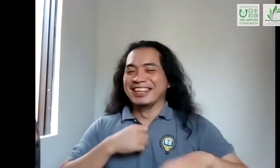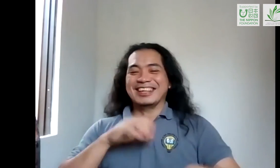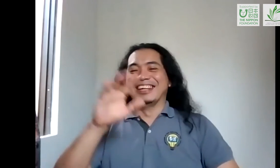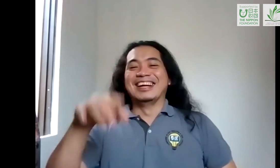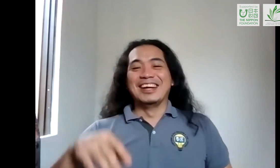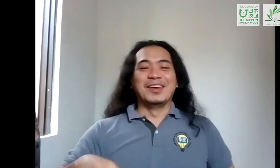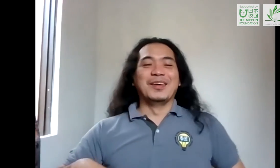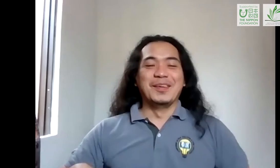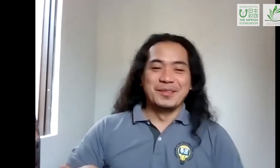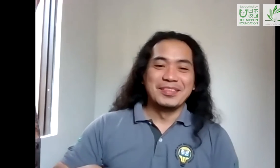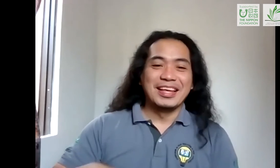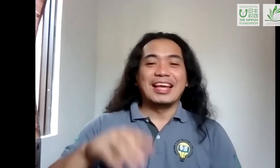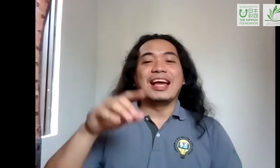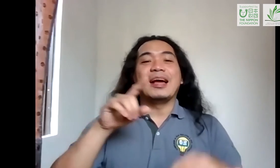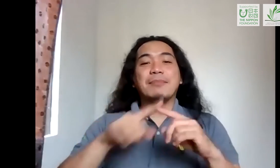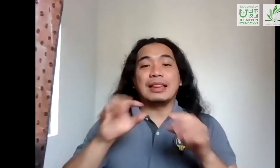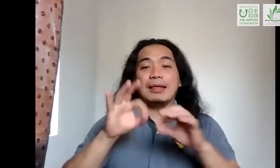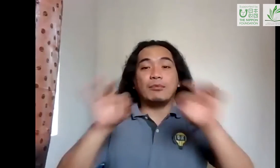Hmm.